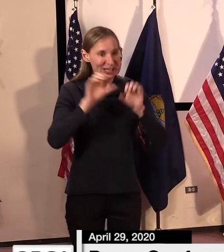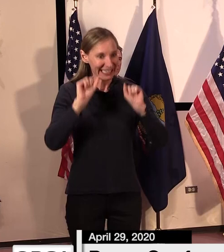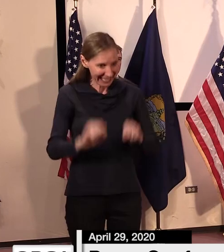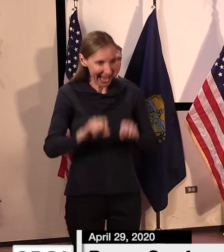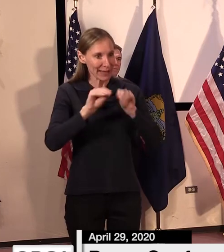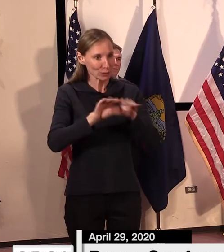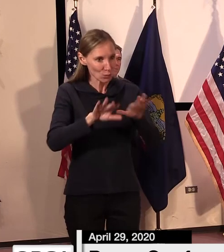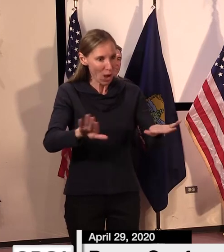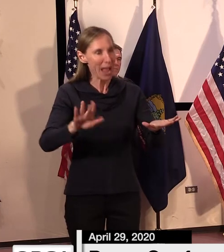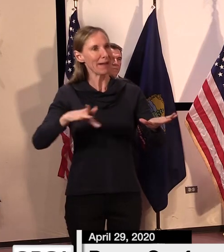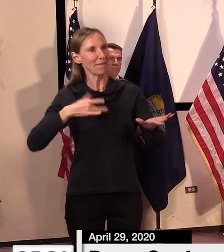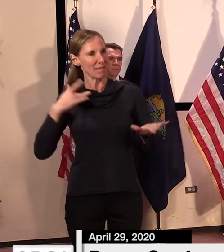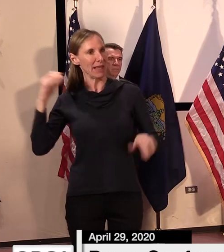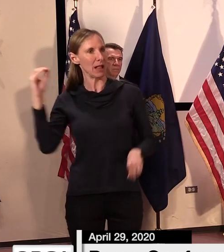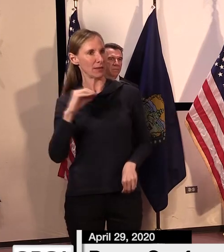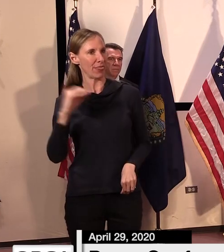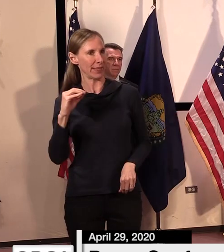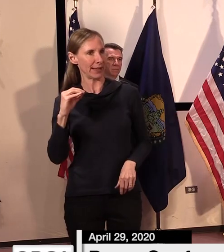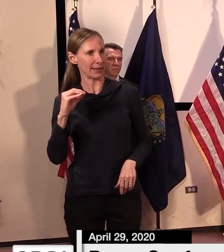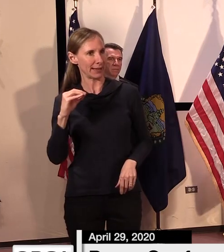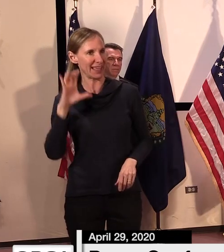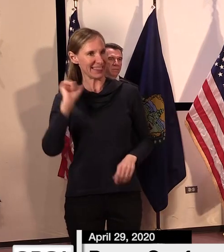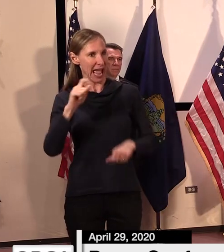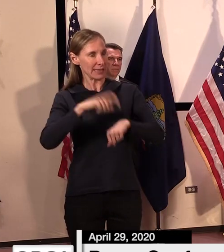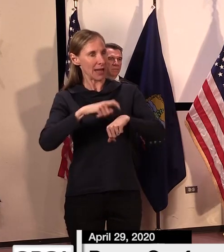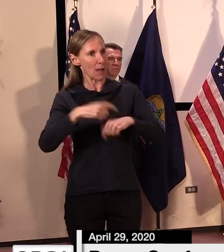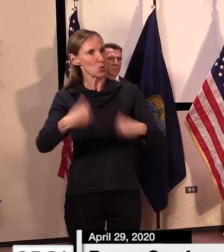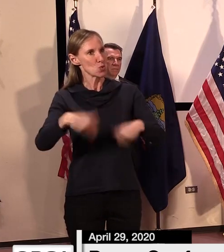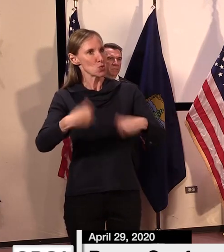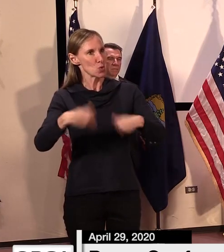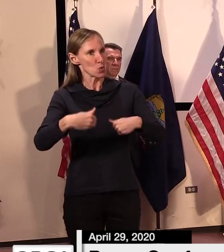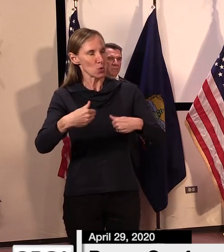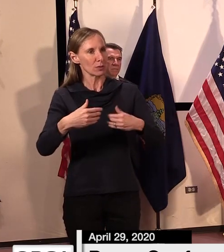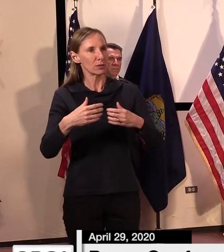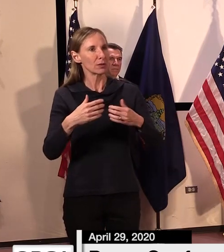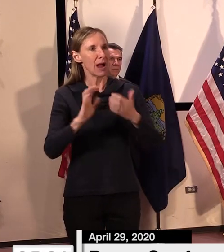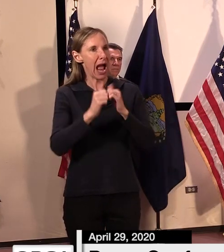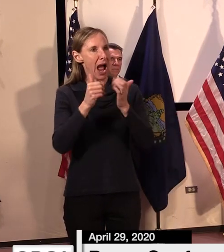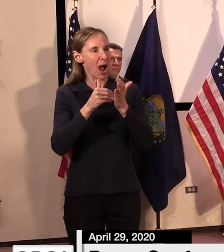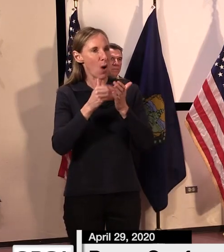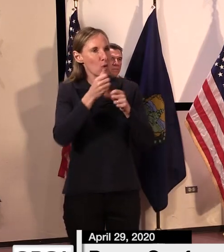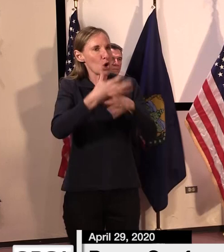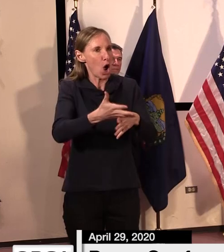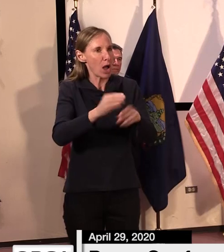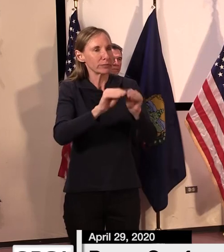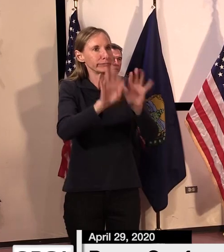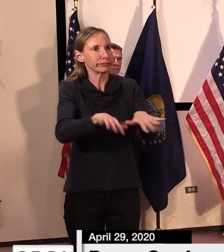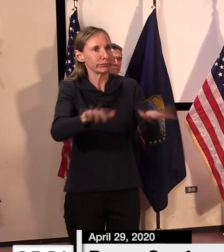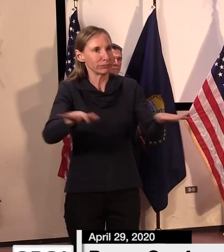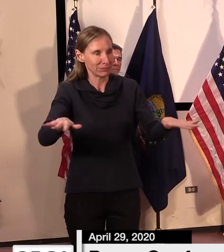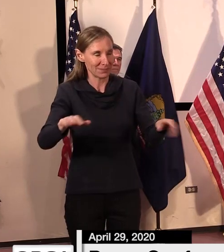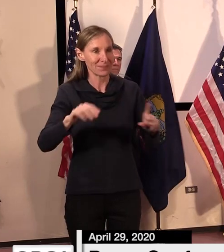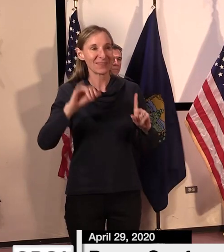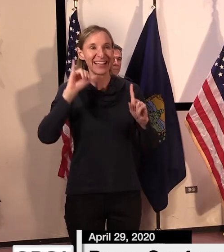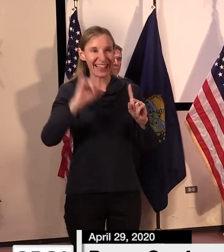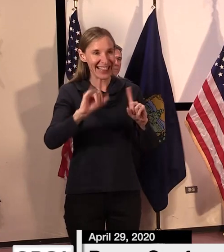of the surveys that Secretary Smith talked about earlier, where we were at the Veterans Home and a few